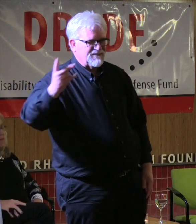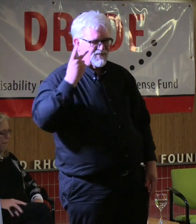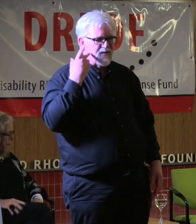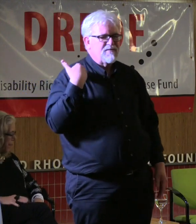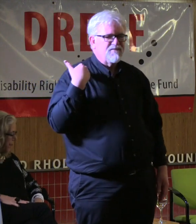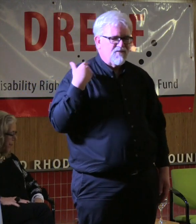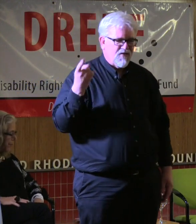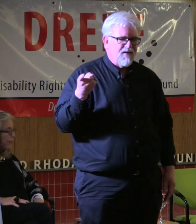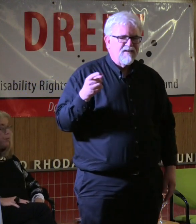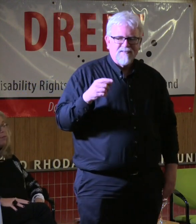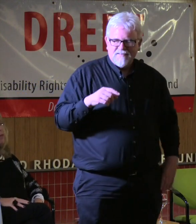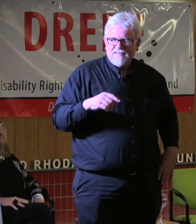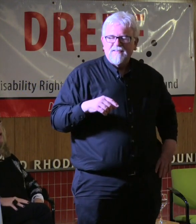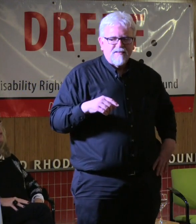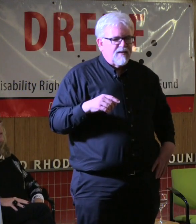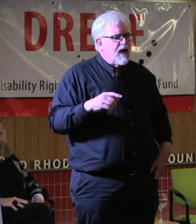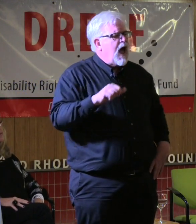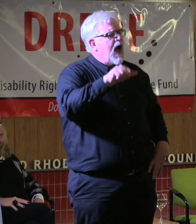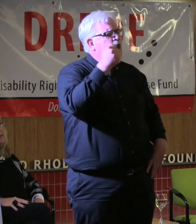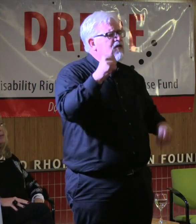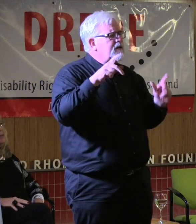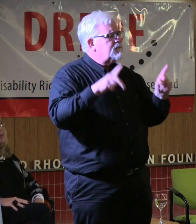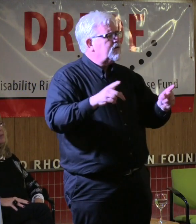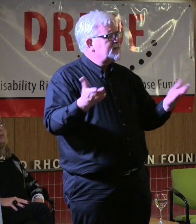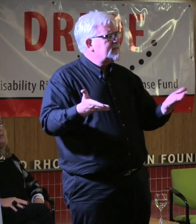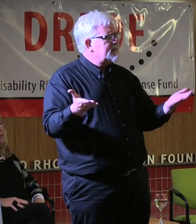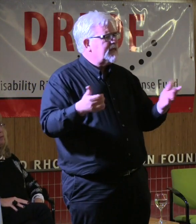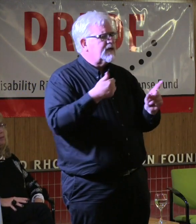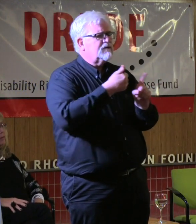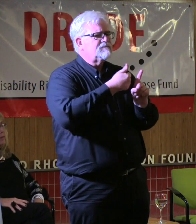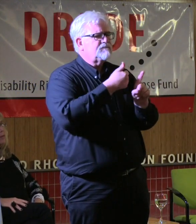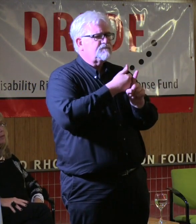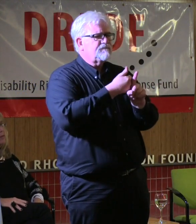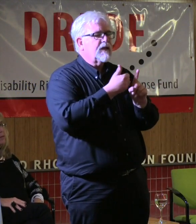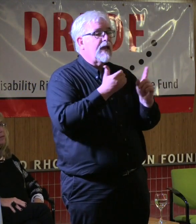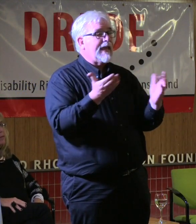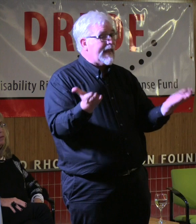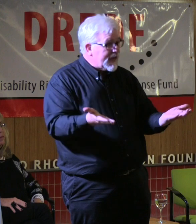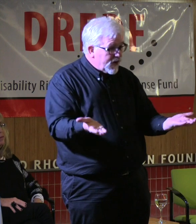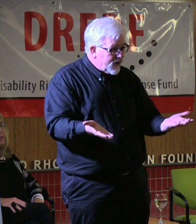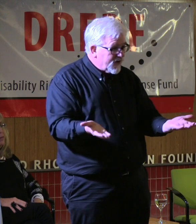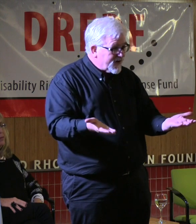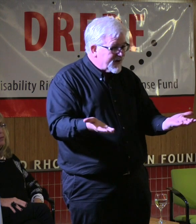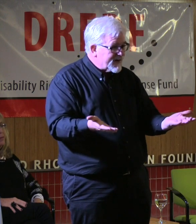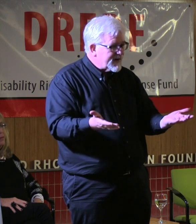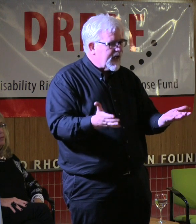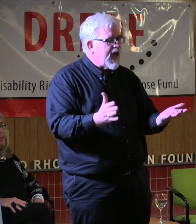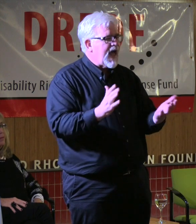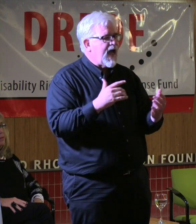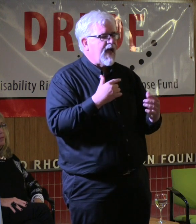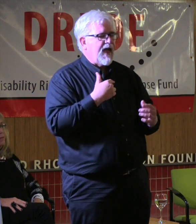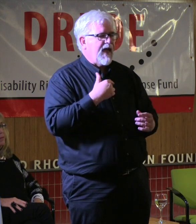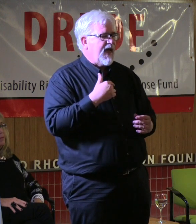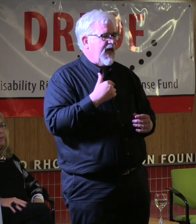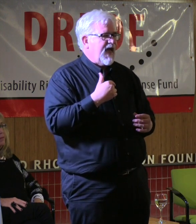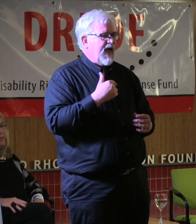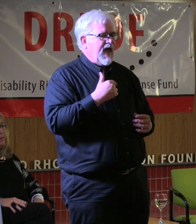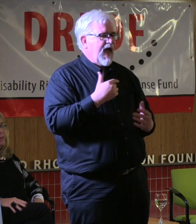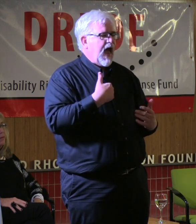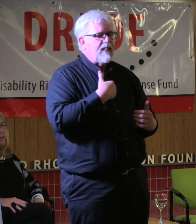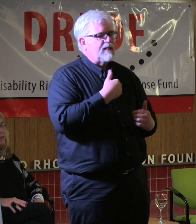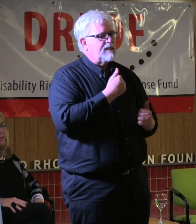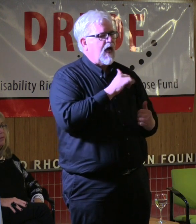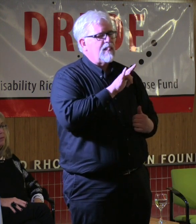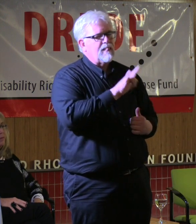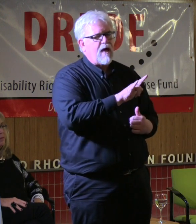earlier. There's another person here who is here and I tell you, I just love